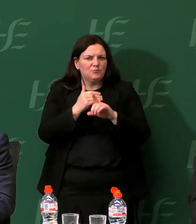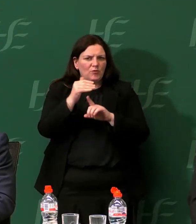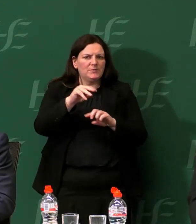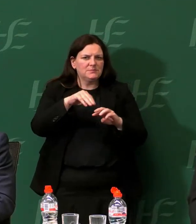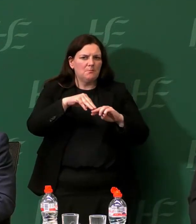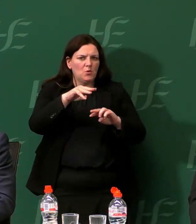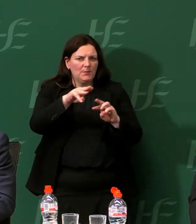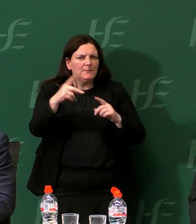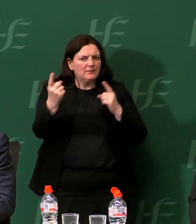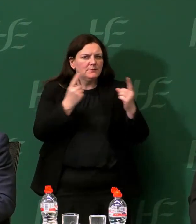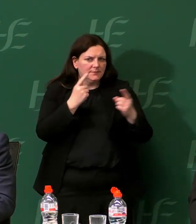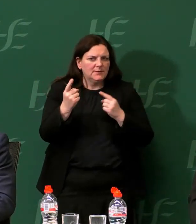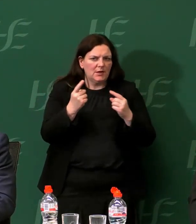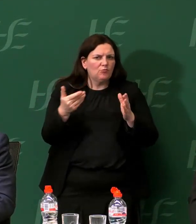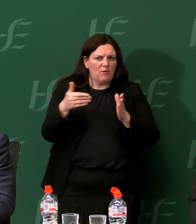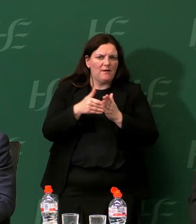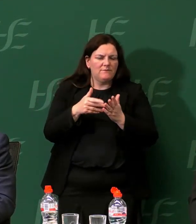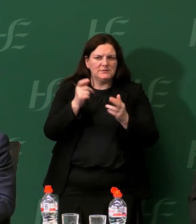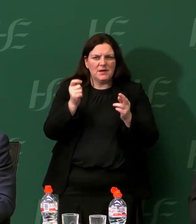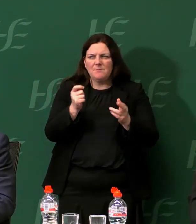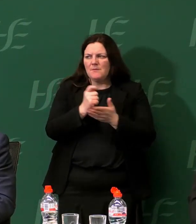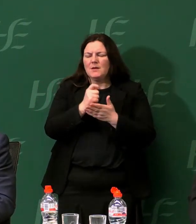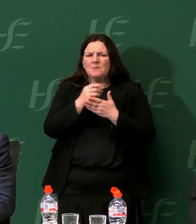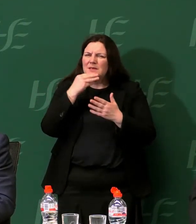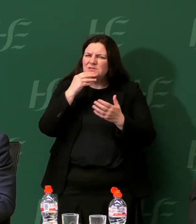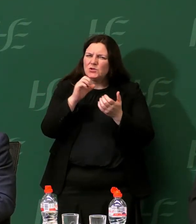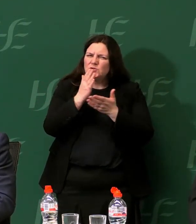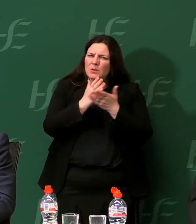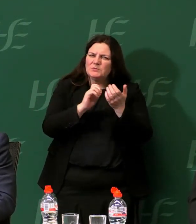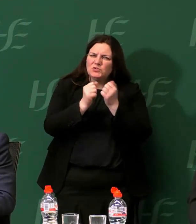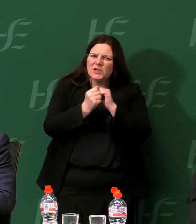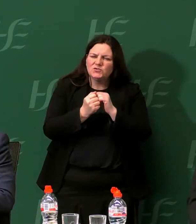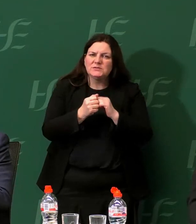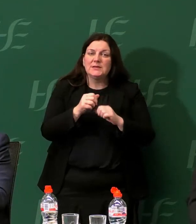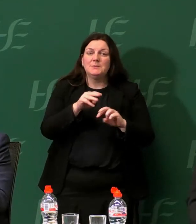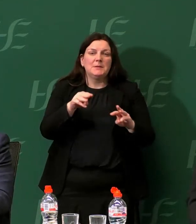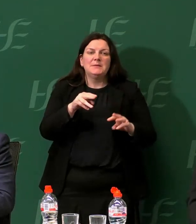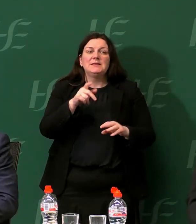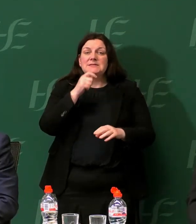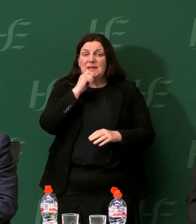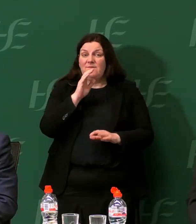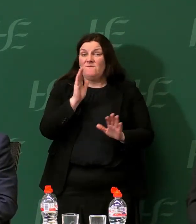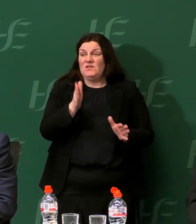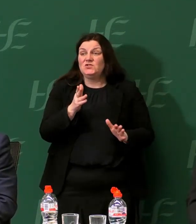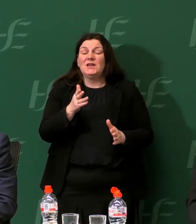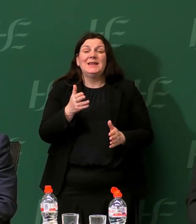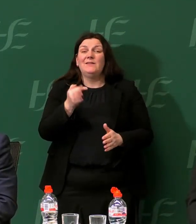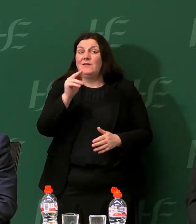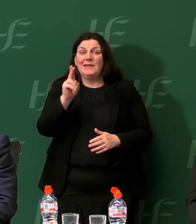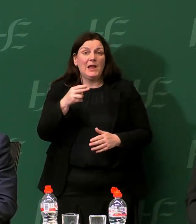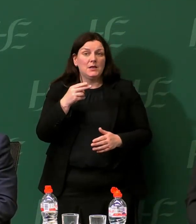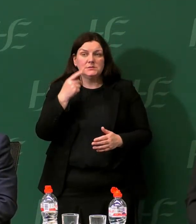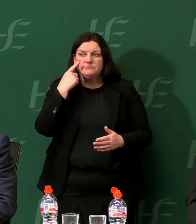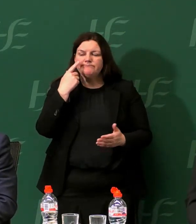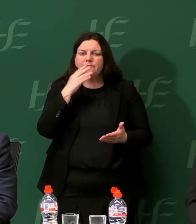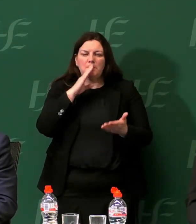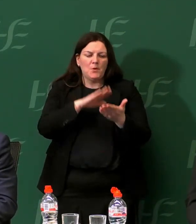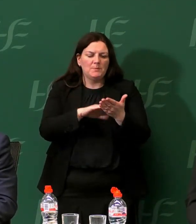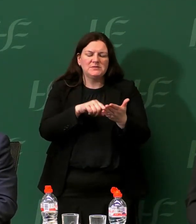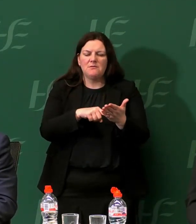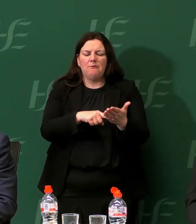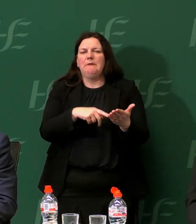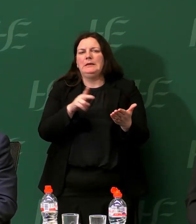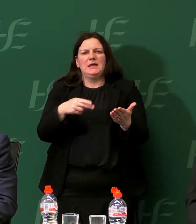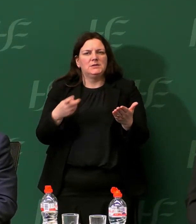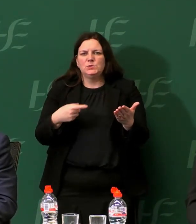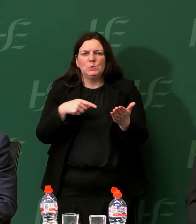can brief, we've put some changes, modifications in for people to notify us if they can't make a particular appointment on our